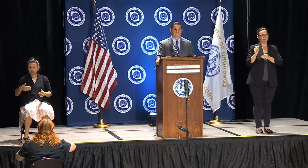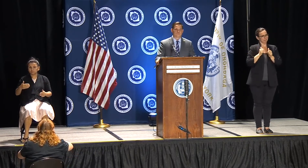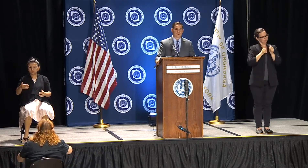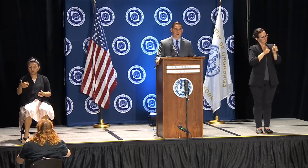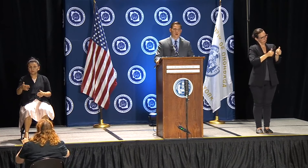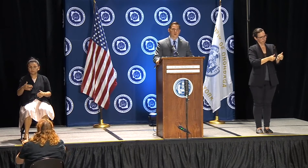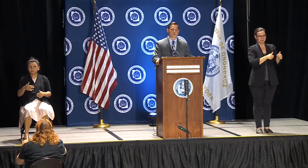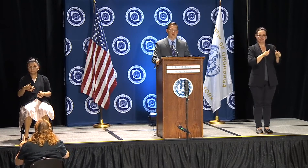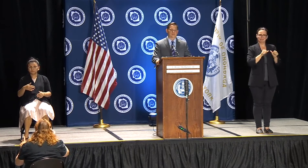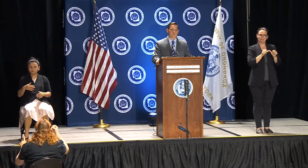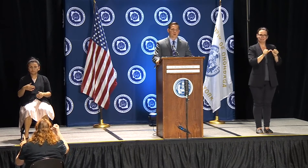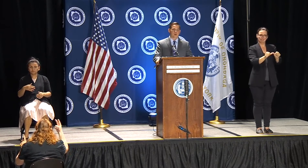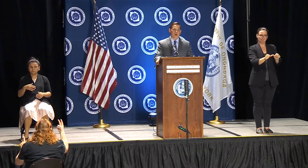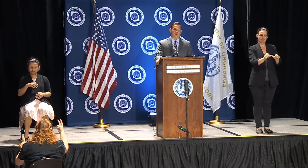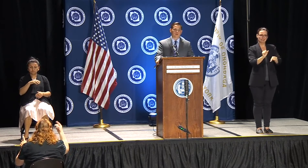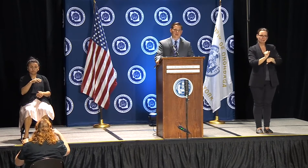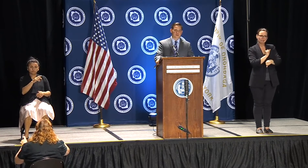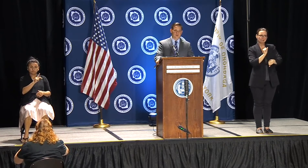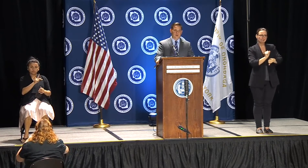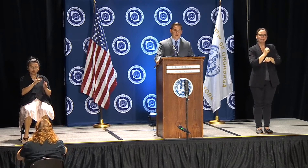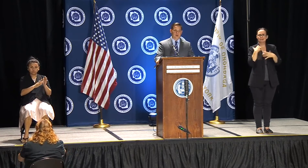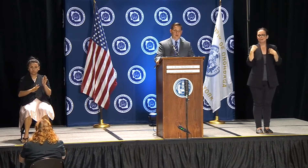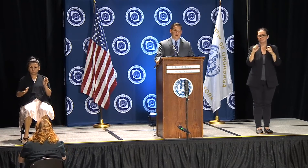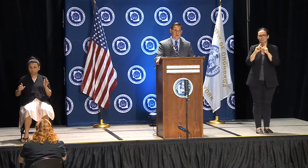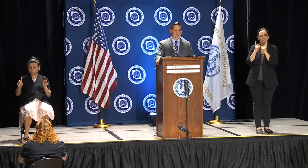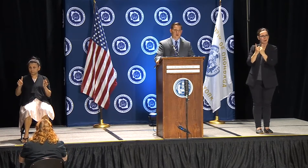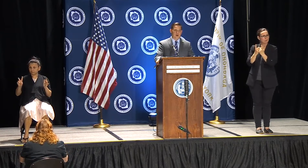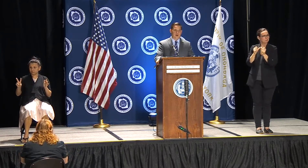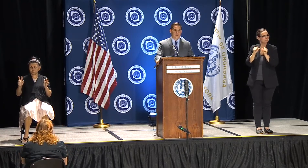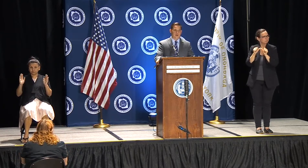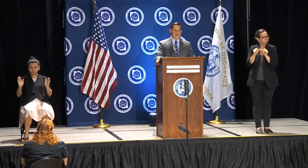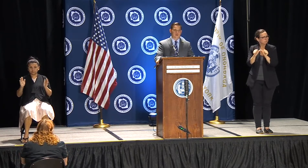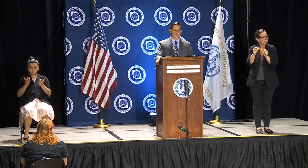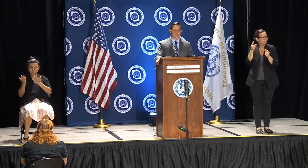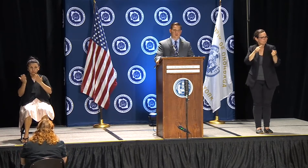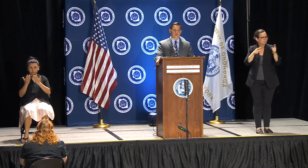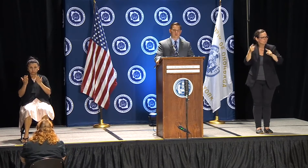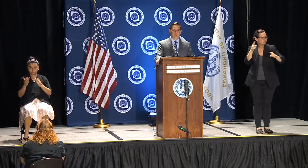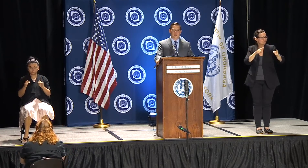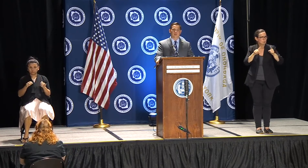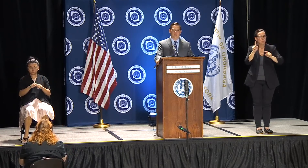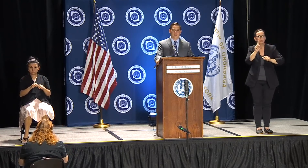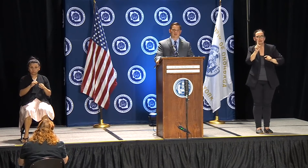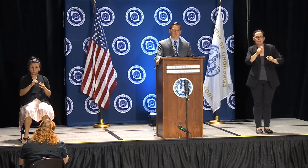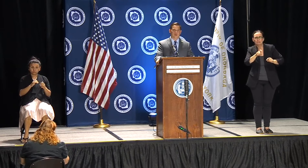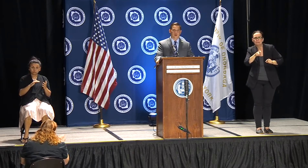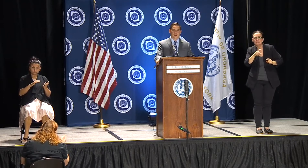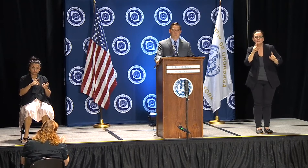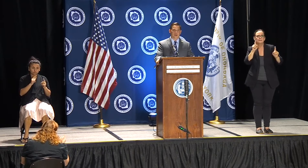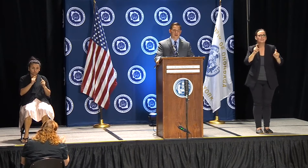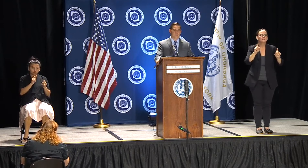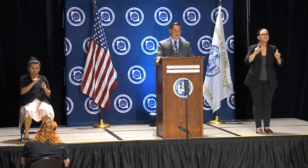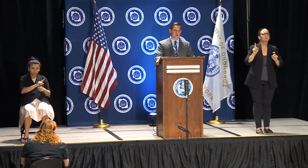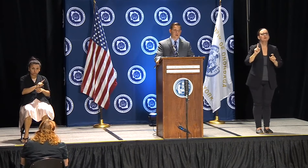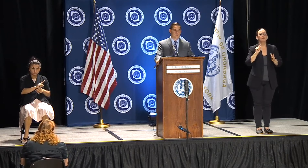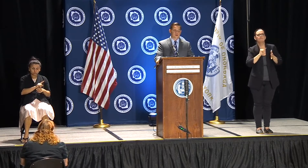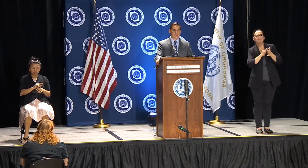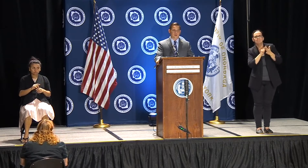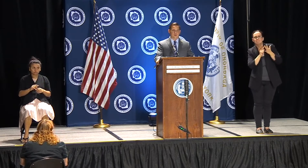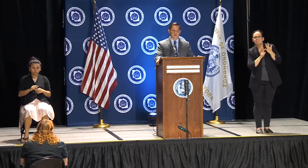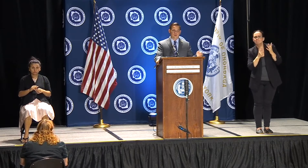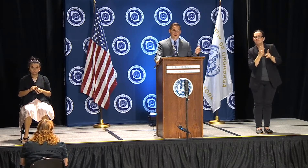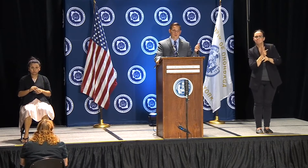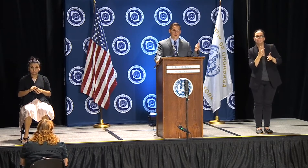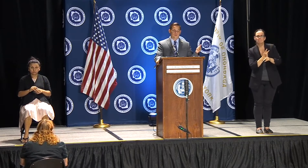and upstate on what that's going to look like. And so it's going to be a comprehensive, well thought out plan, but